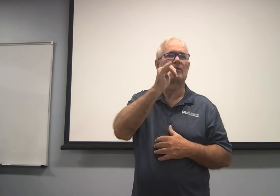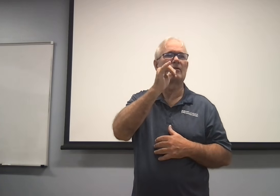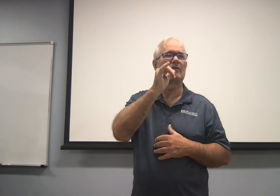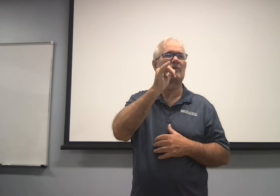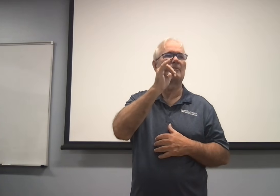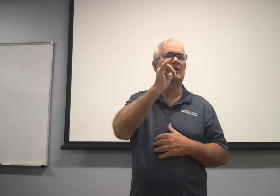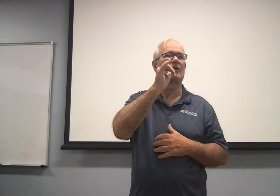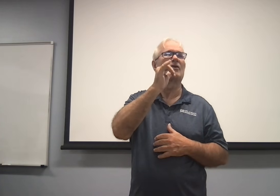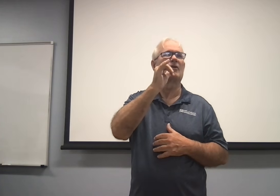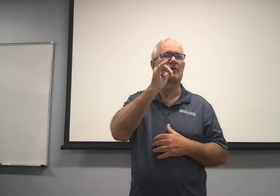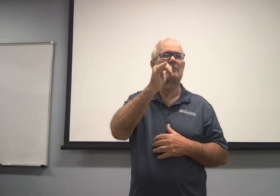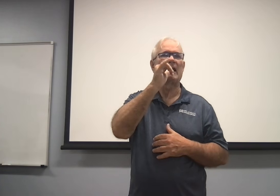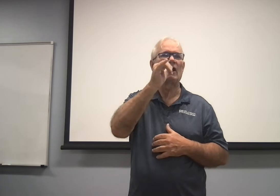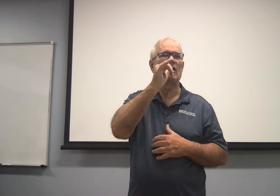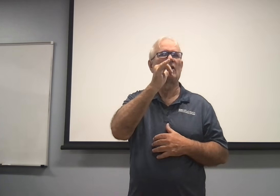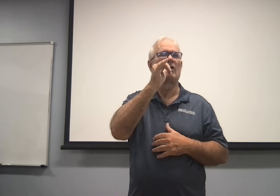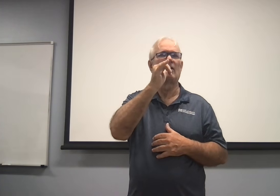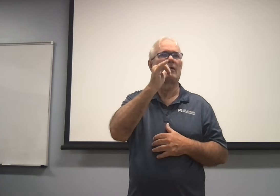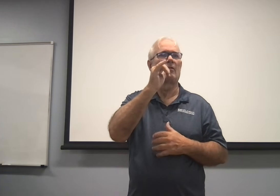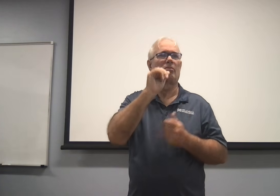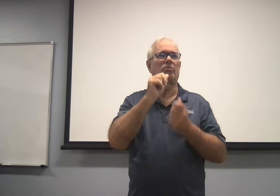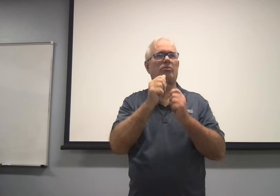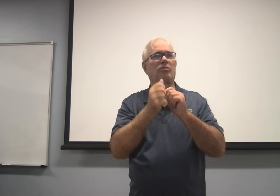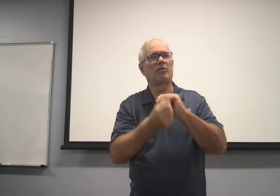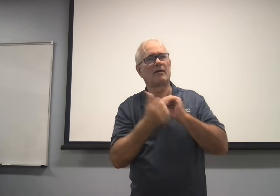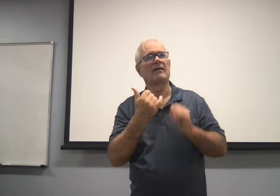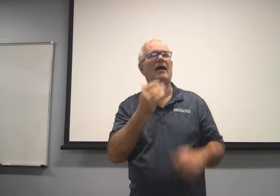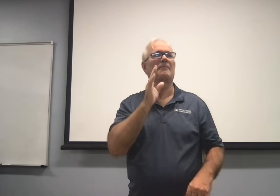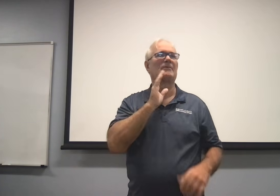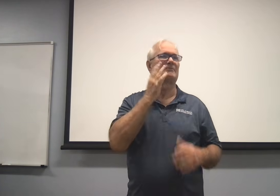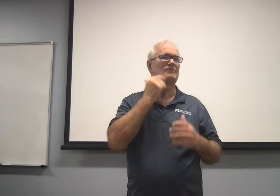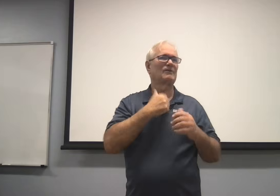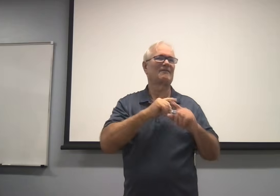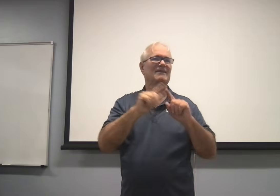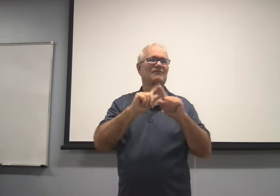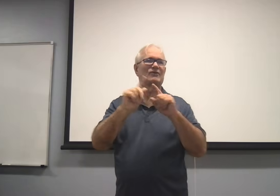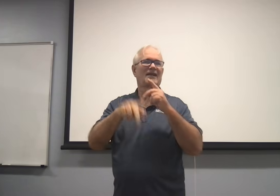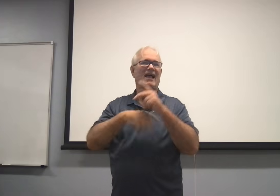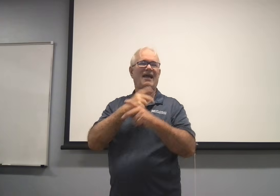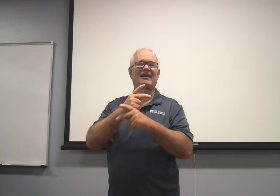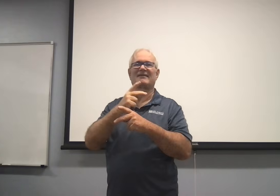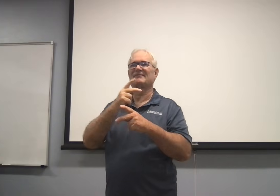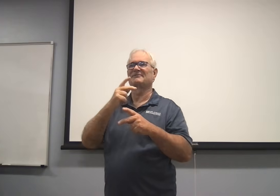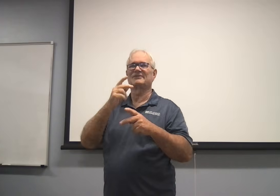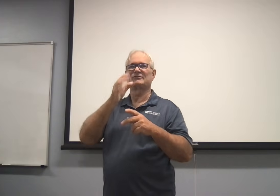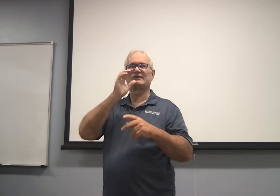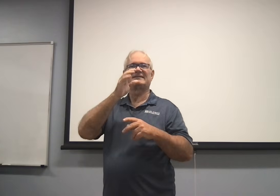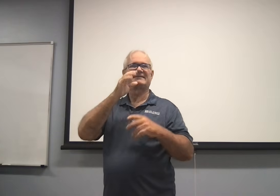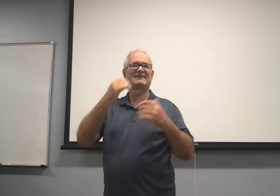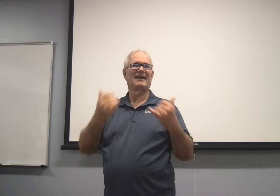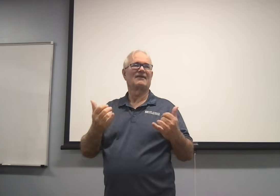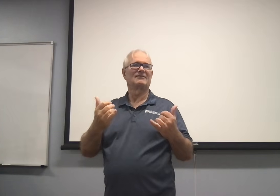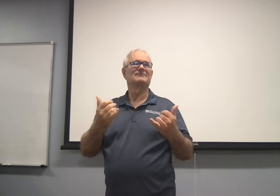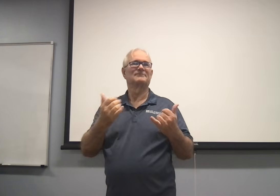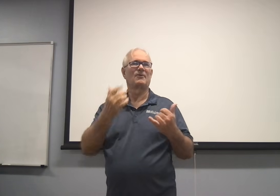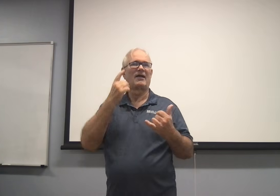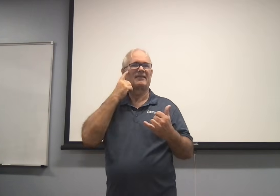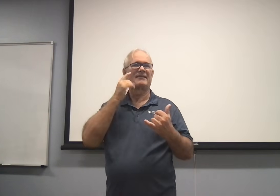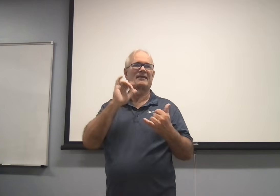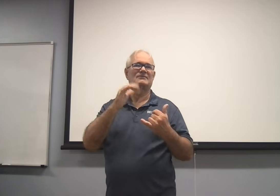would sign beer like this. But then it changed and now people have beers because we have different types of drinks and alcohols